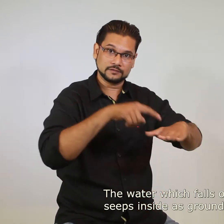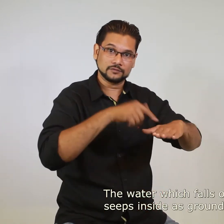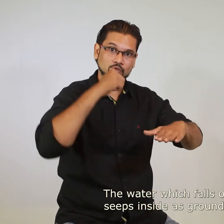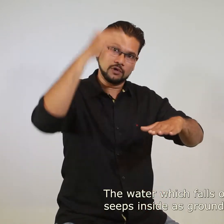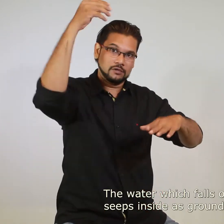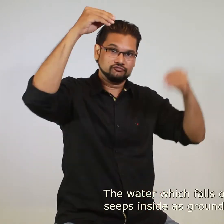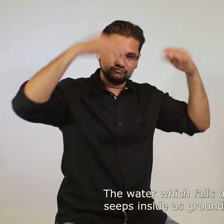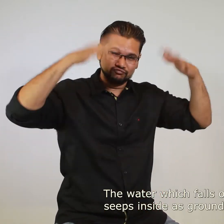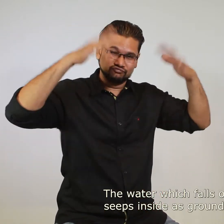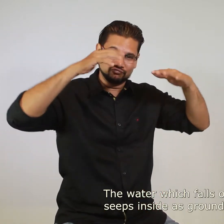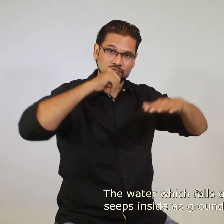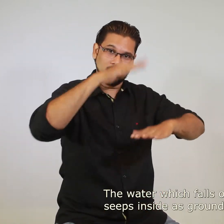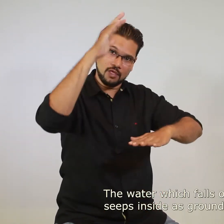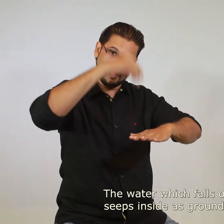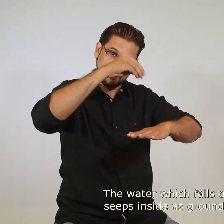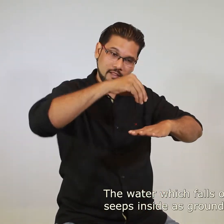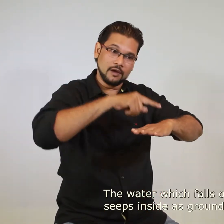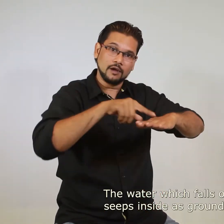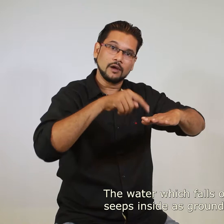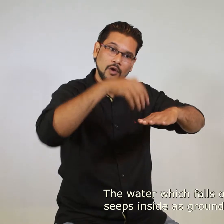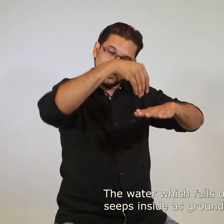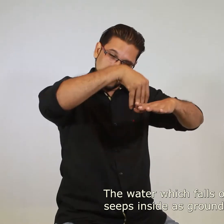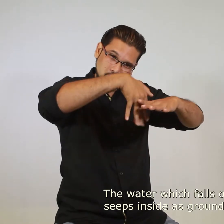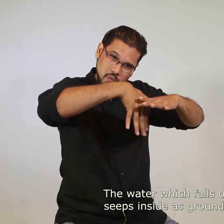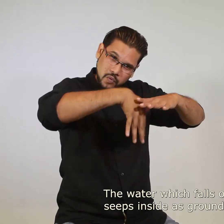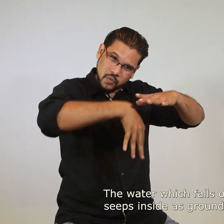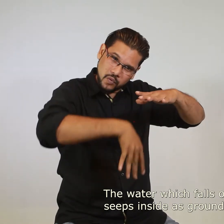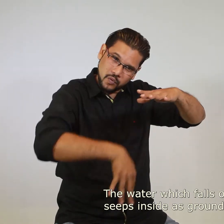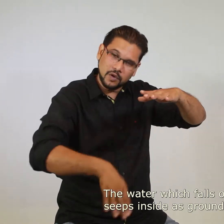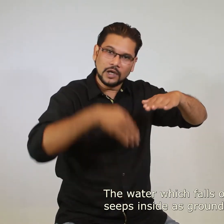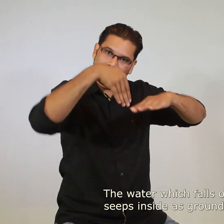The water which falls on land seeps inside as groundwater.